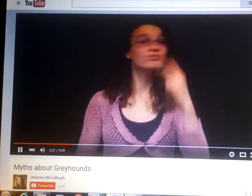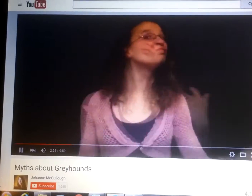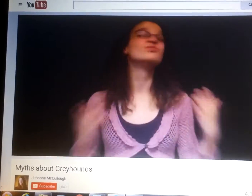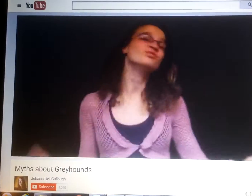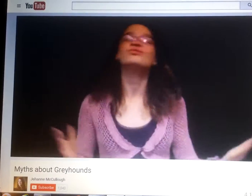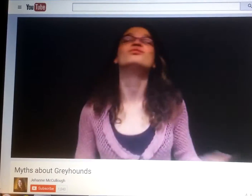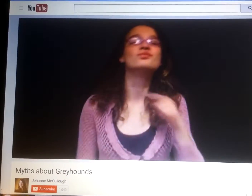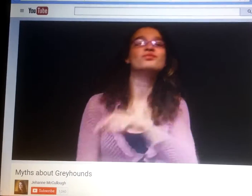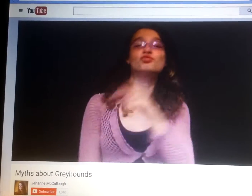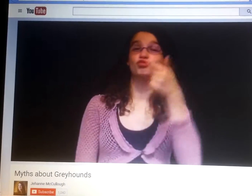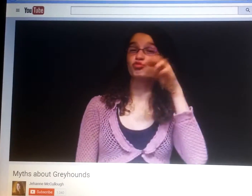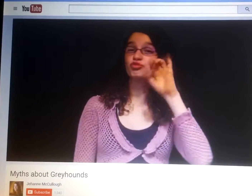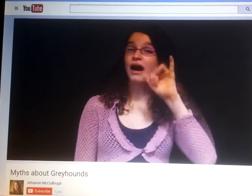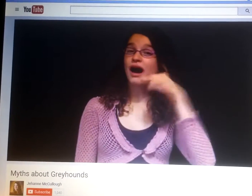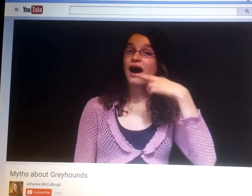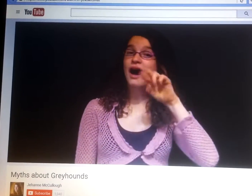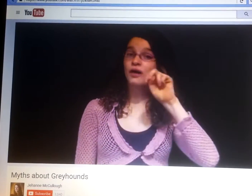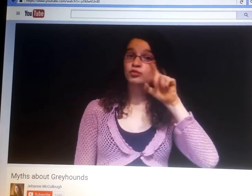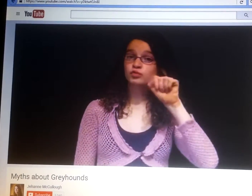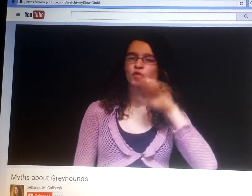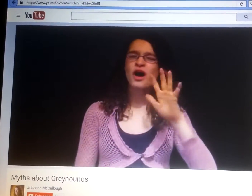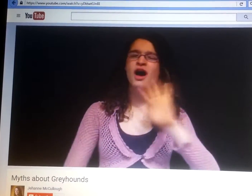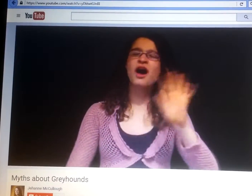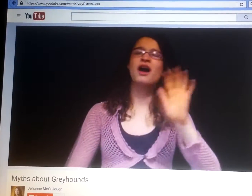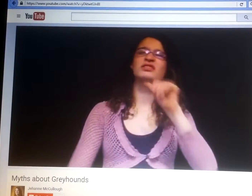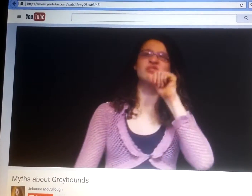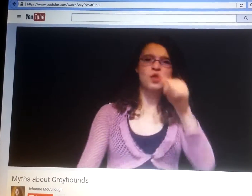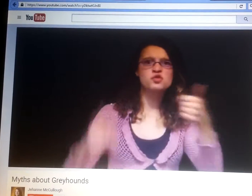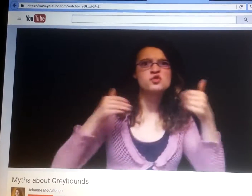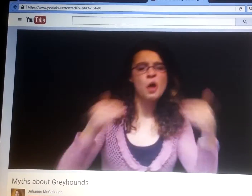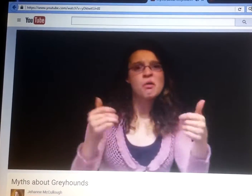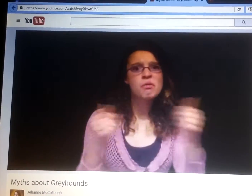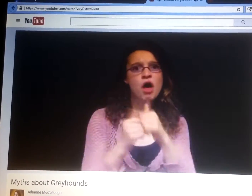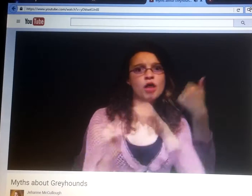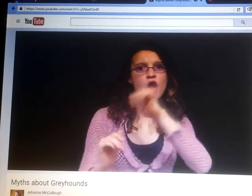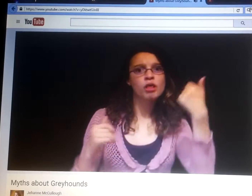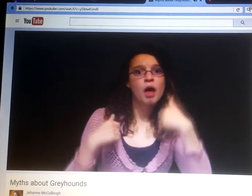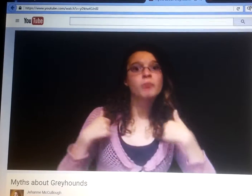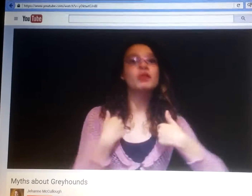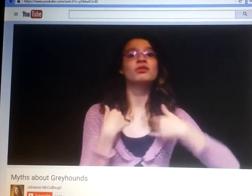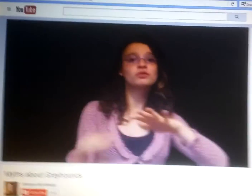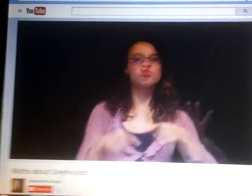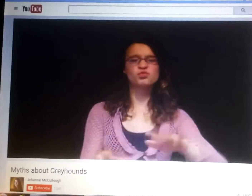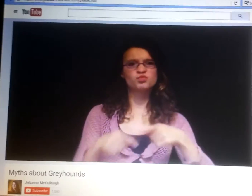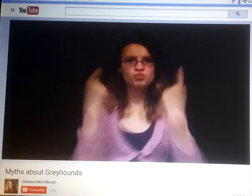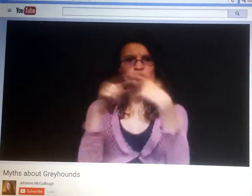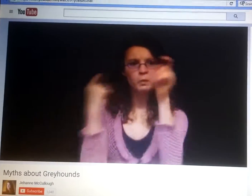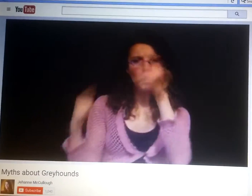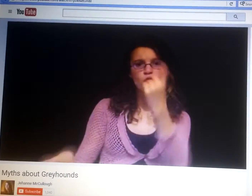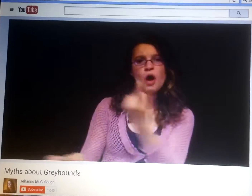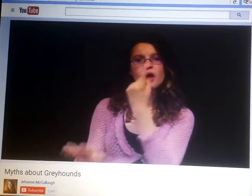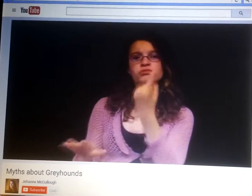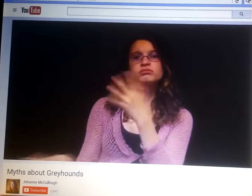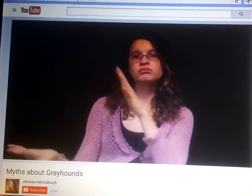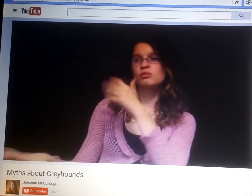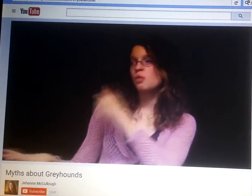Myth number two is that greyhounds, people, or that they just don't get along with other animals,